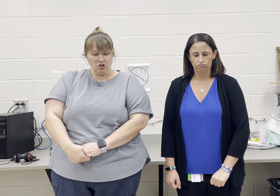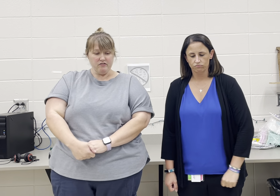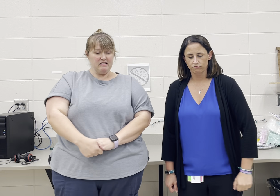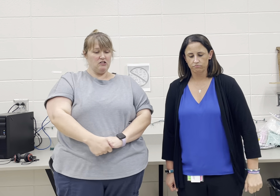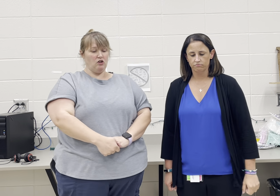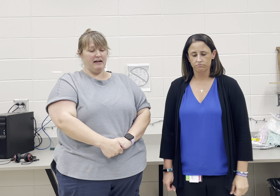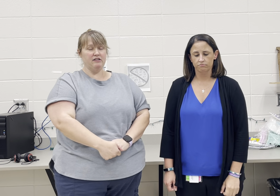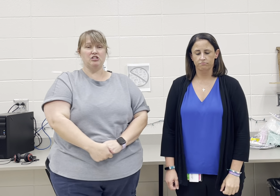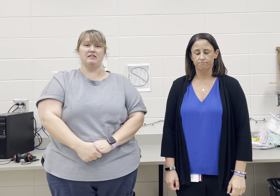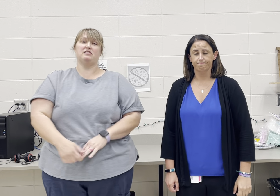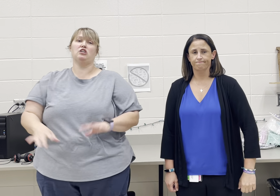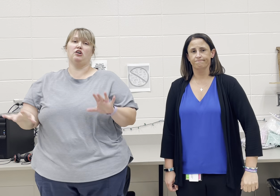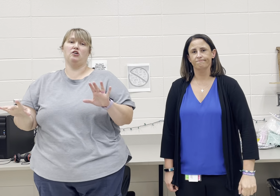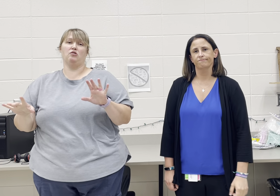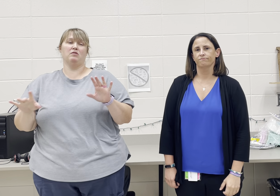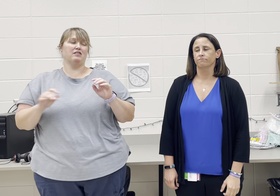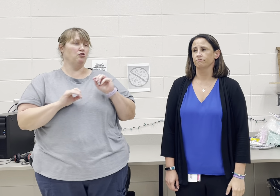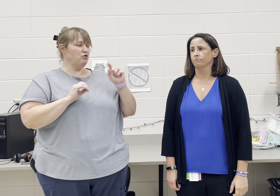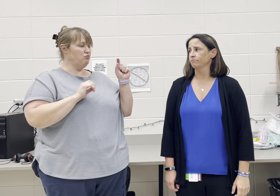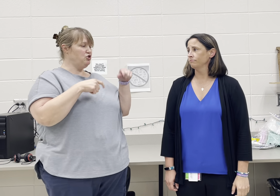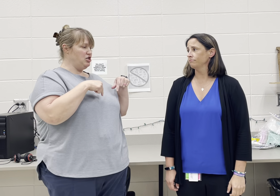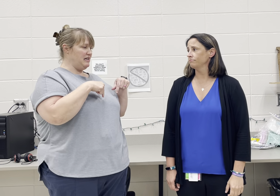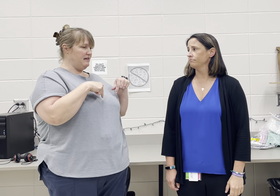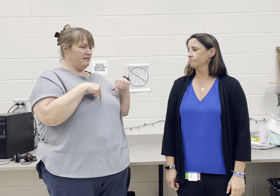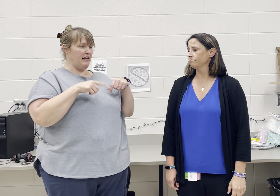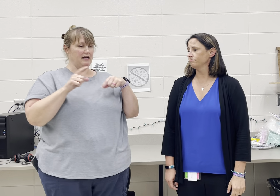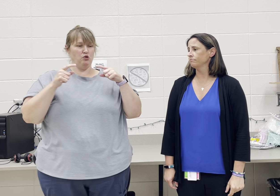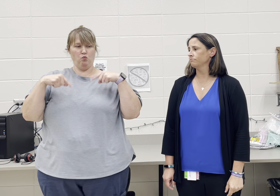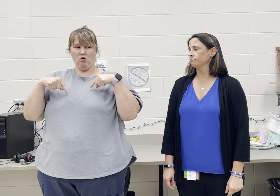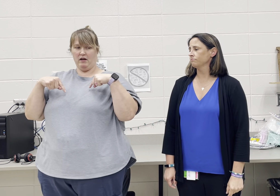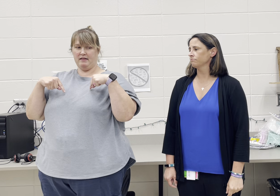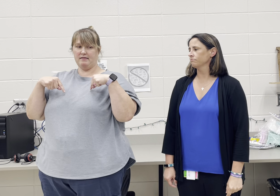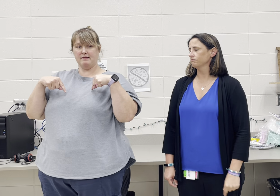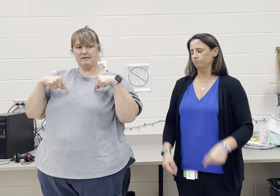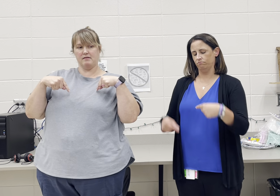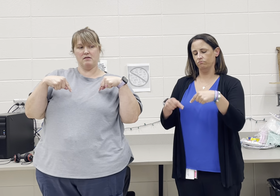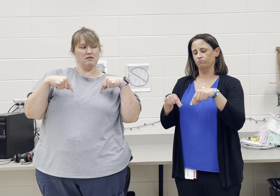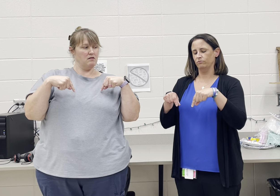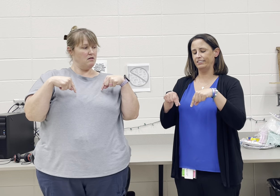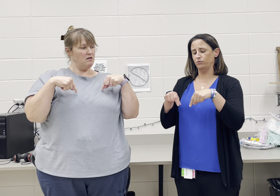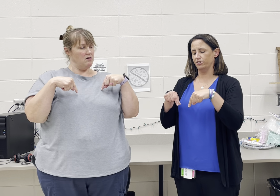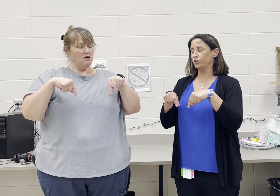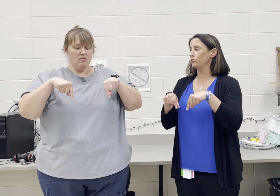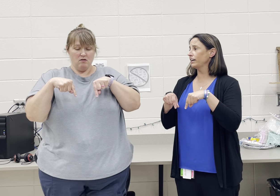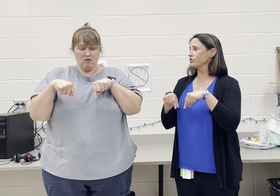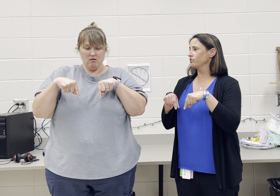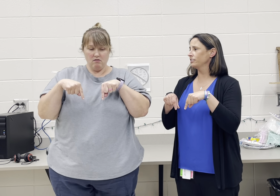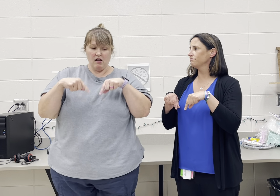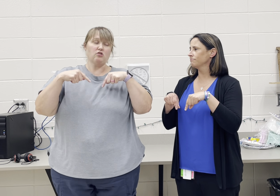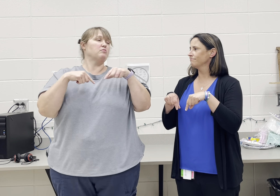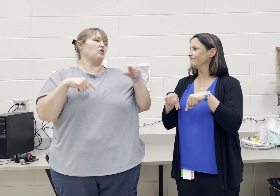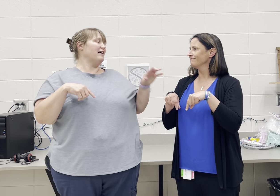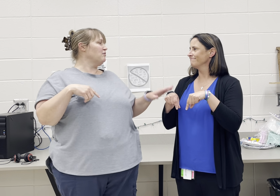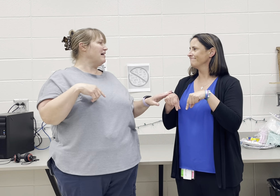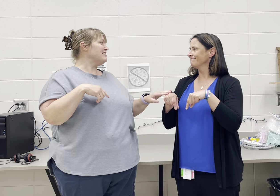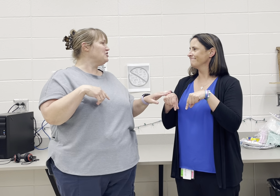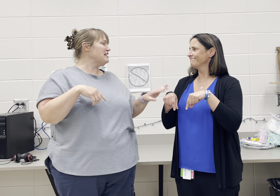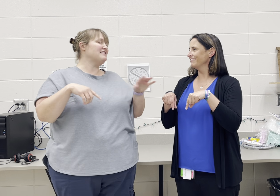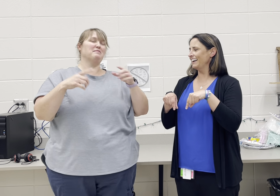Nervous or anxious. So you do G's. I do 1s. I do a Q actually. Oh, sorry. I don't know why I said G's. I My don't